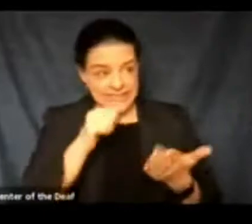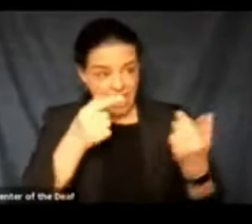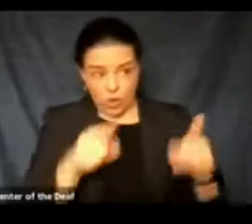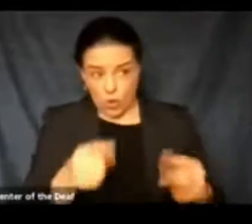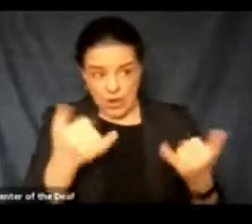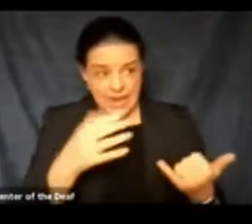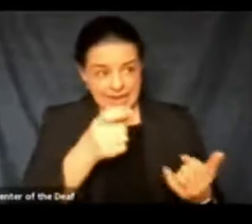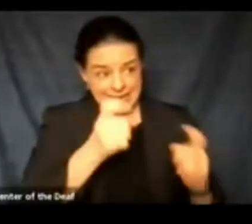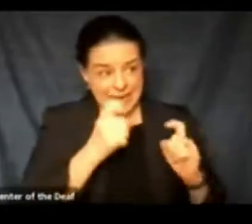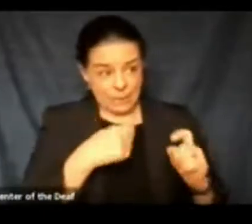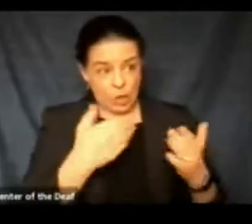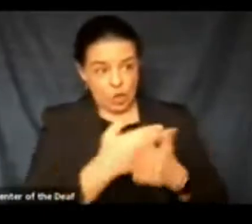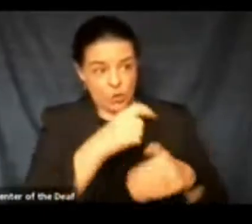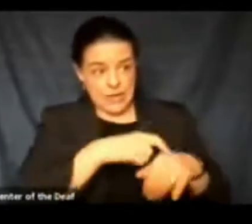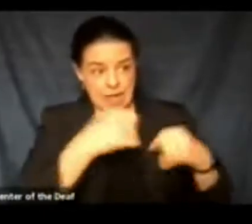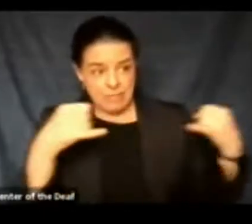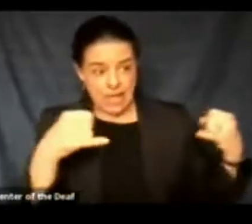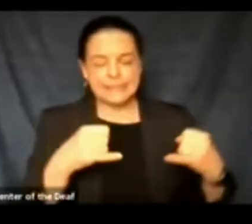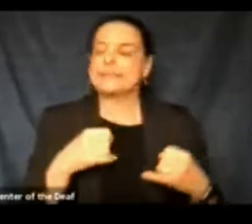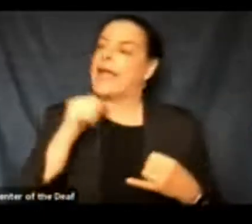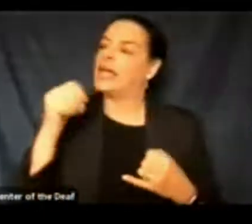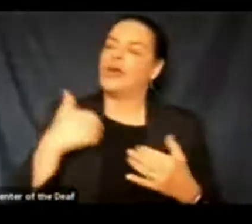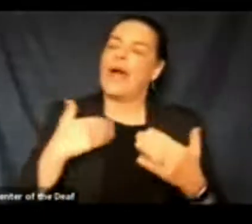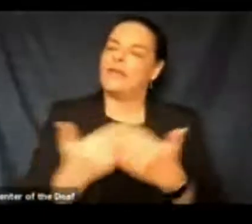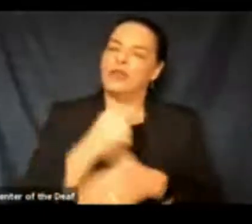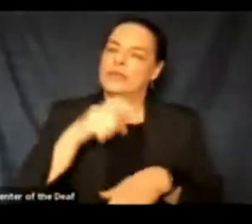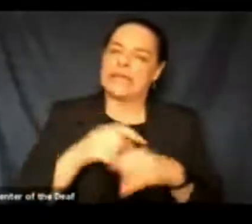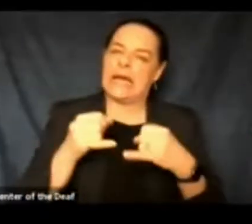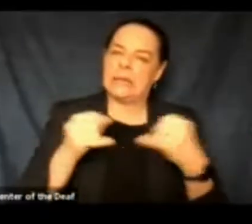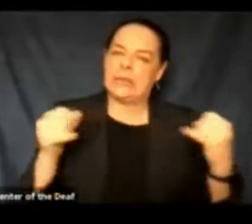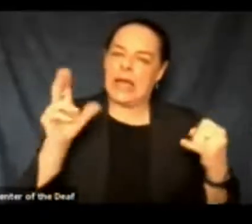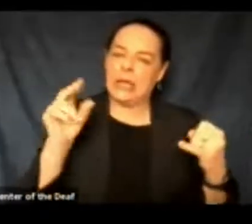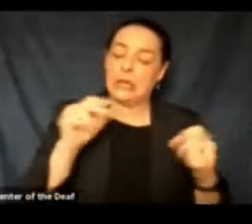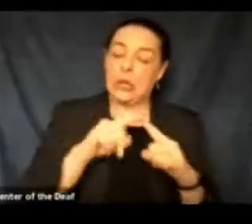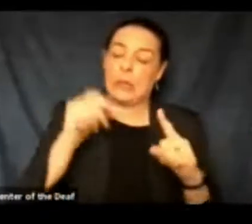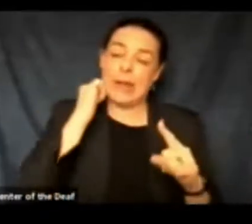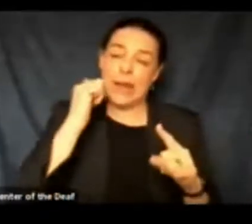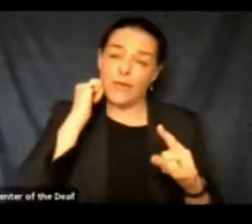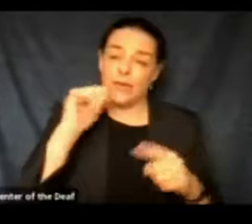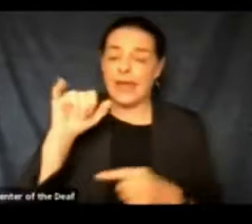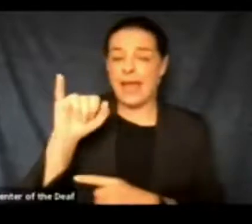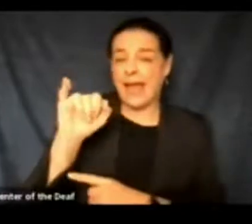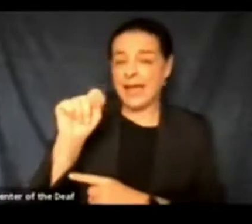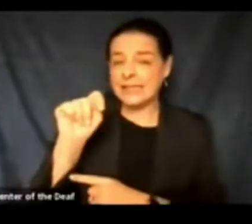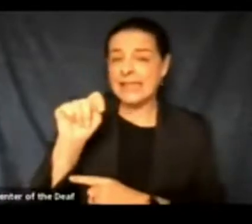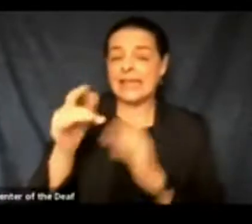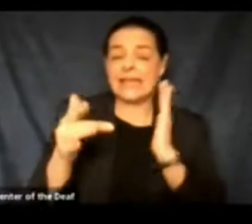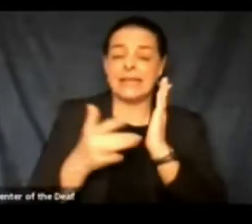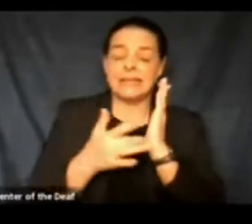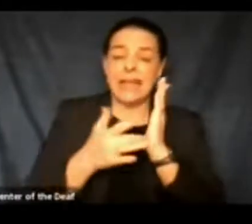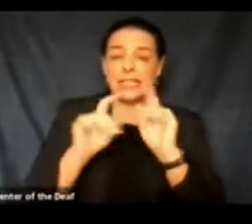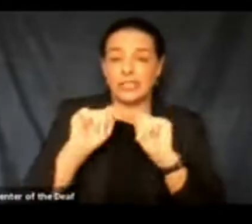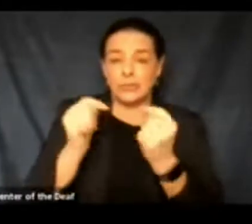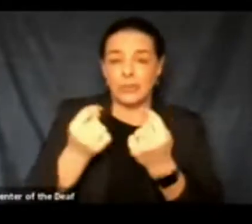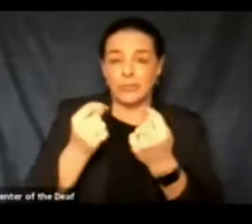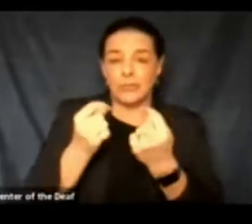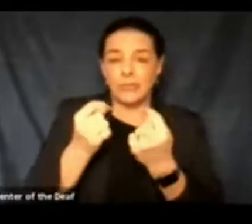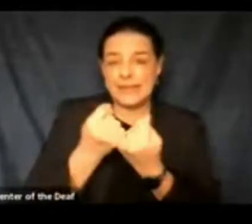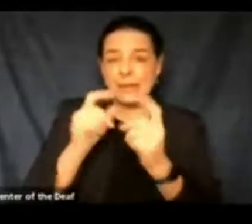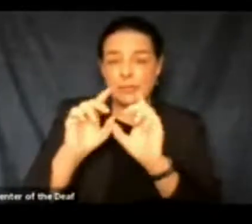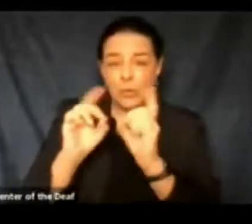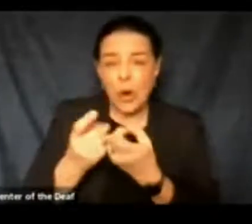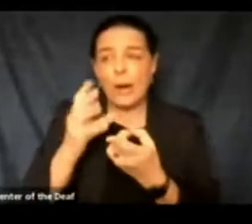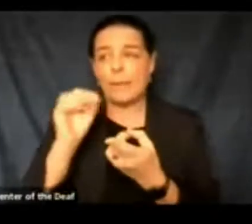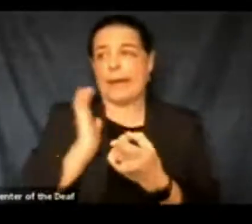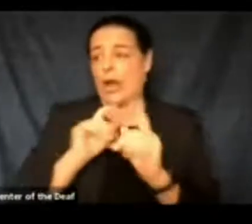timeline? I don't have a new timeline. We're still every day, IT and our team, it's a huge amount of work and they're